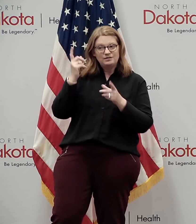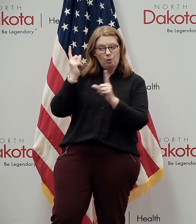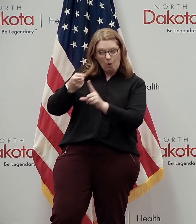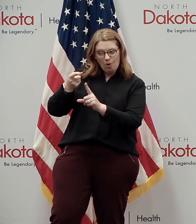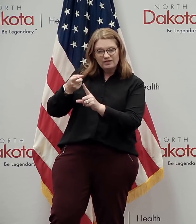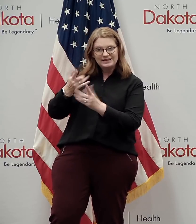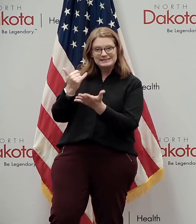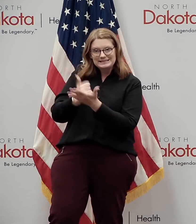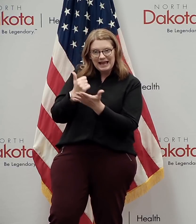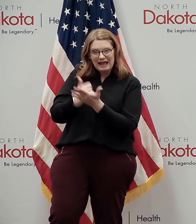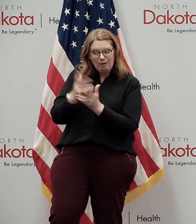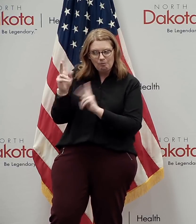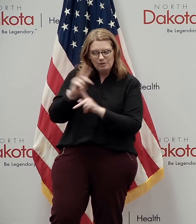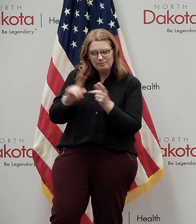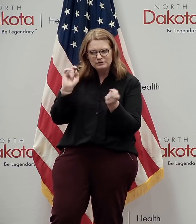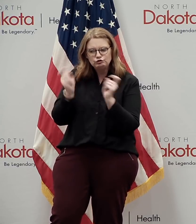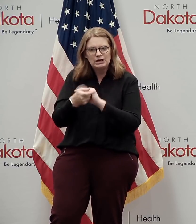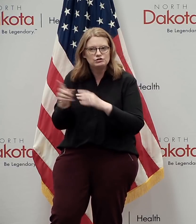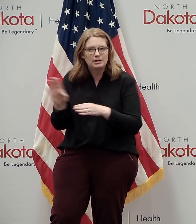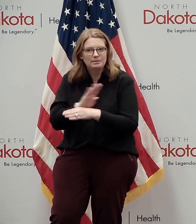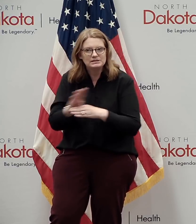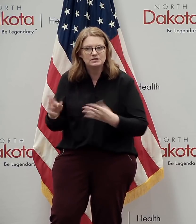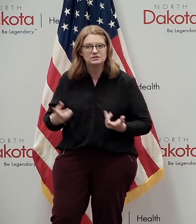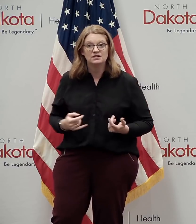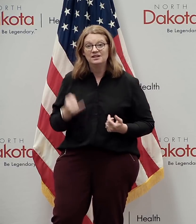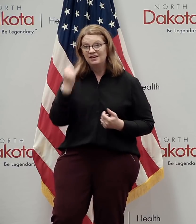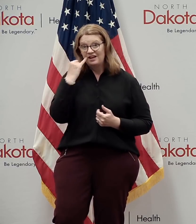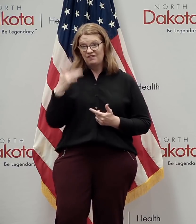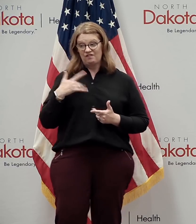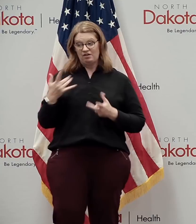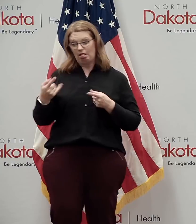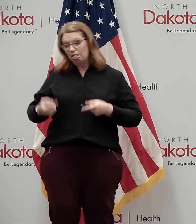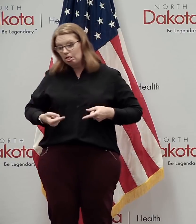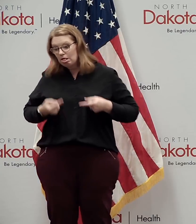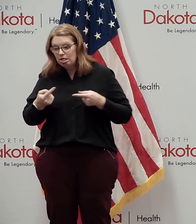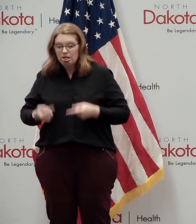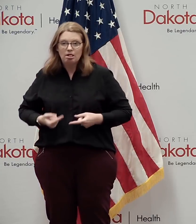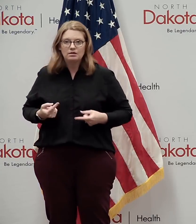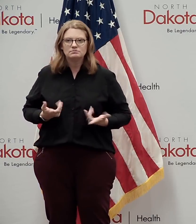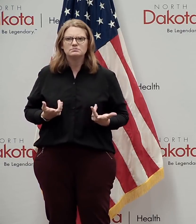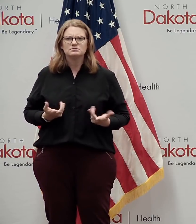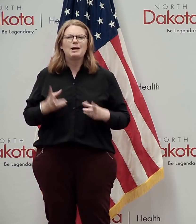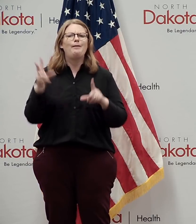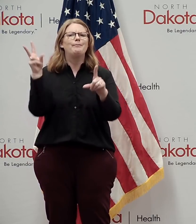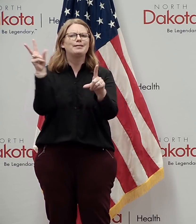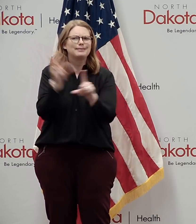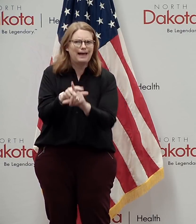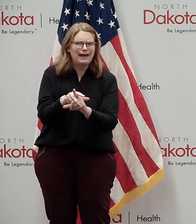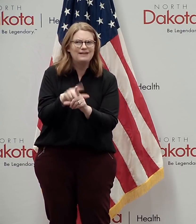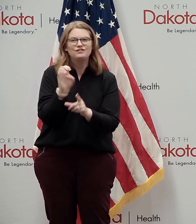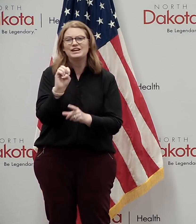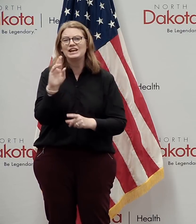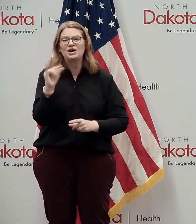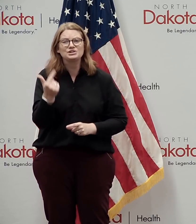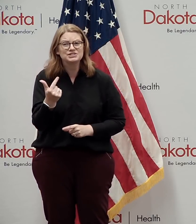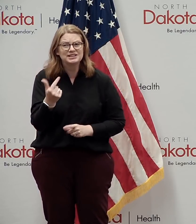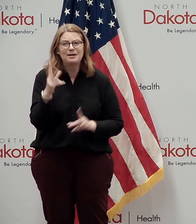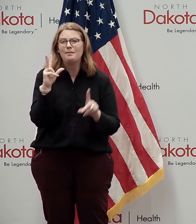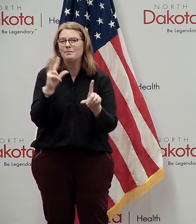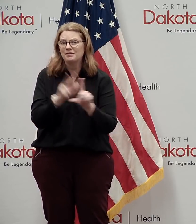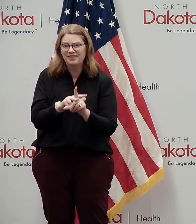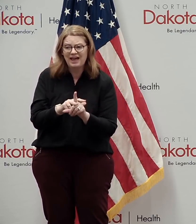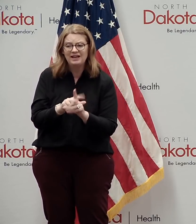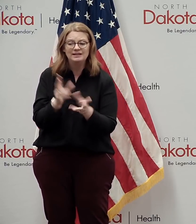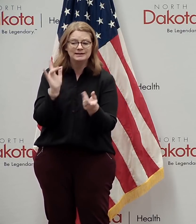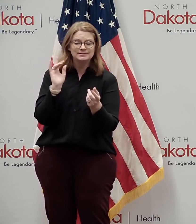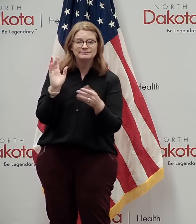confidence. So if I would say, if you're one of those businesses that's been struggling with customer account, absolutely apply for an ERG grant and do things that will